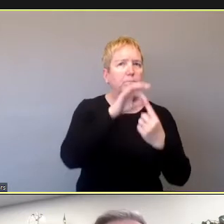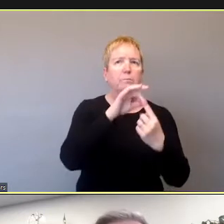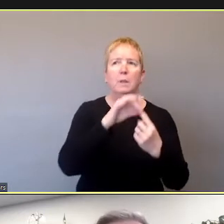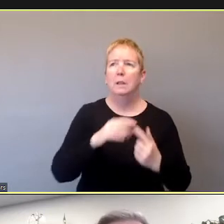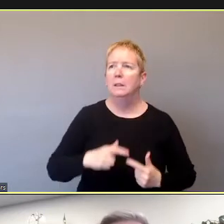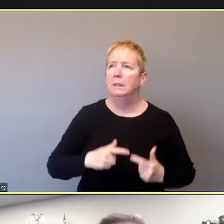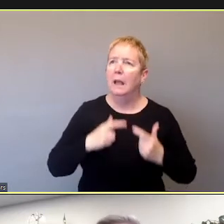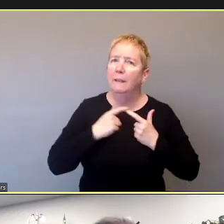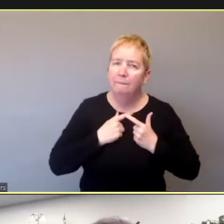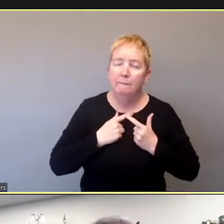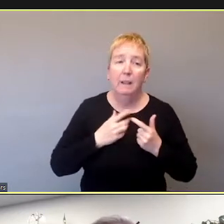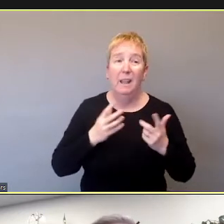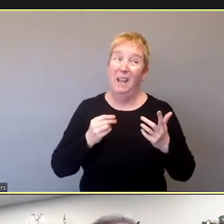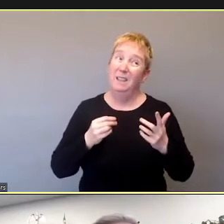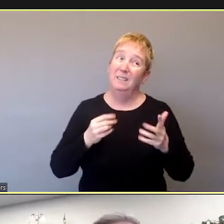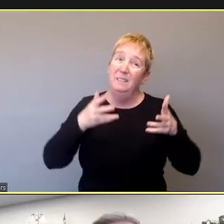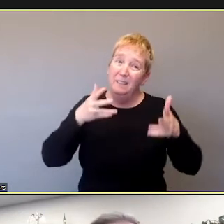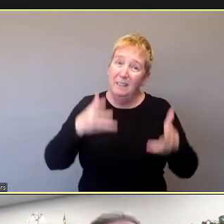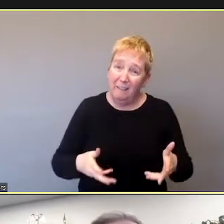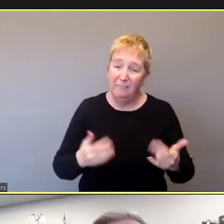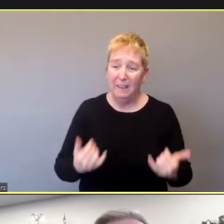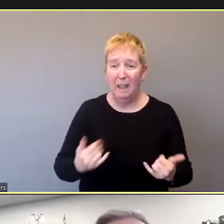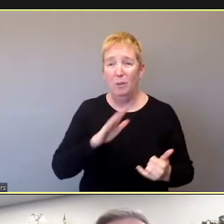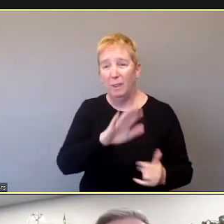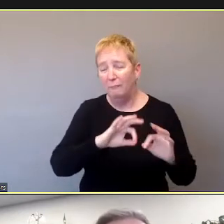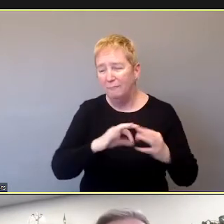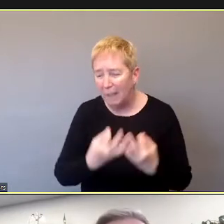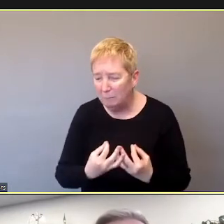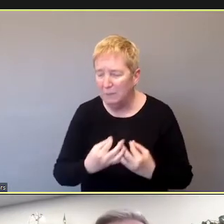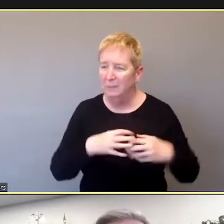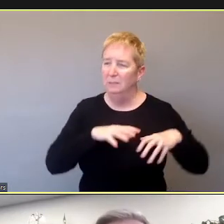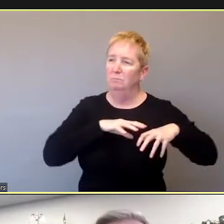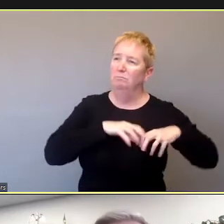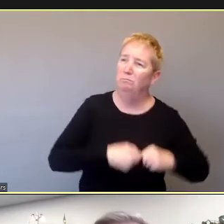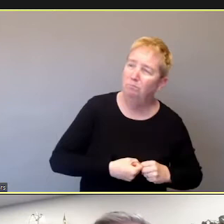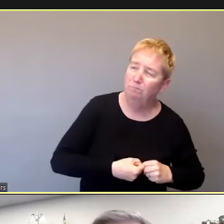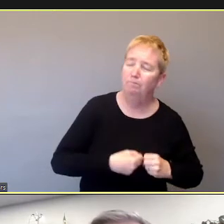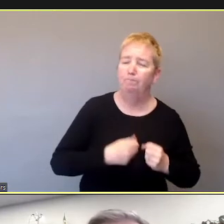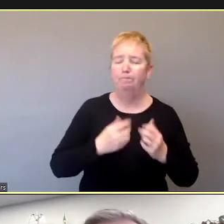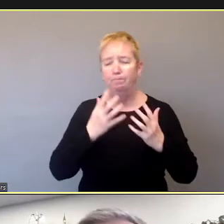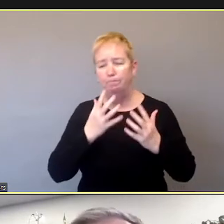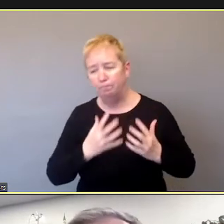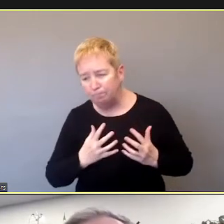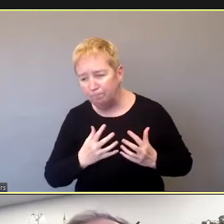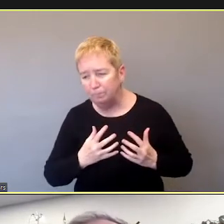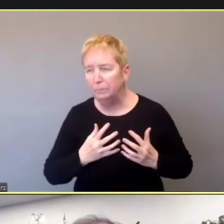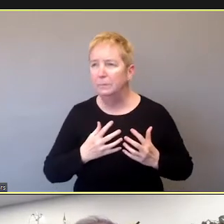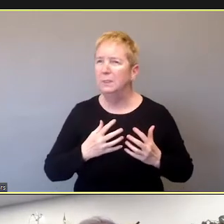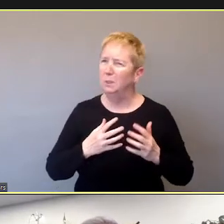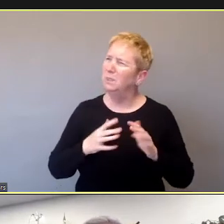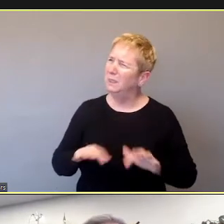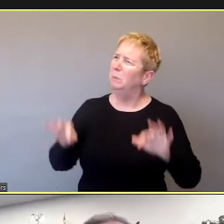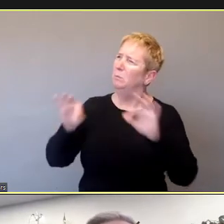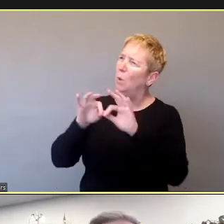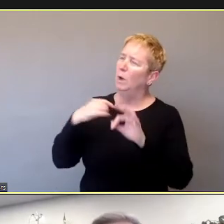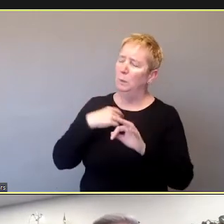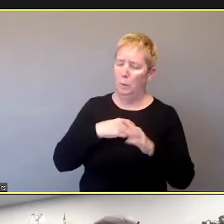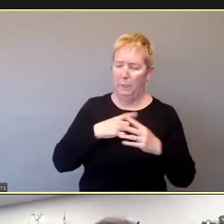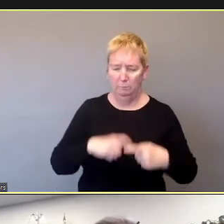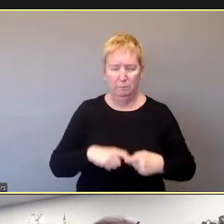and others who are grieving. And each time we talk about mortality, we like to pause for just a moment and remember those folks